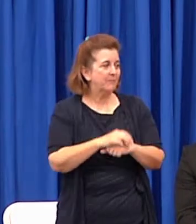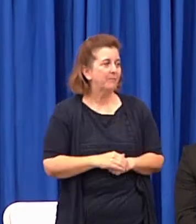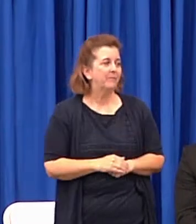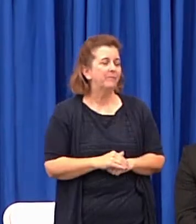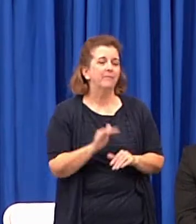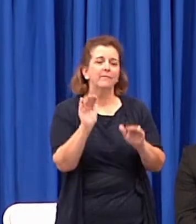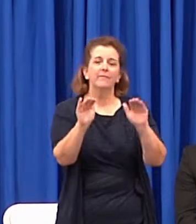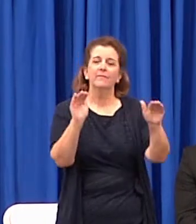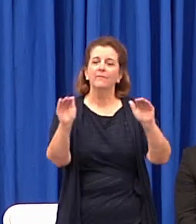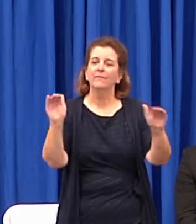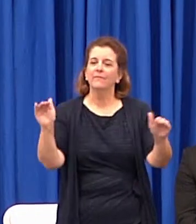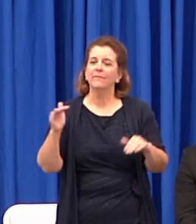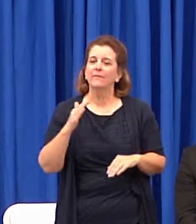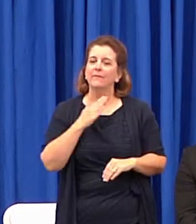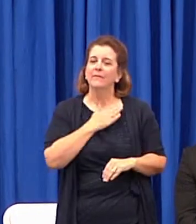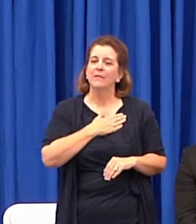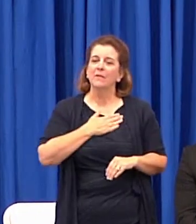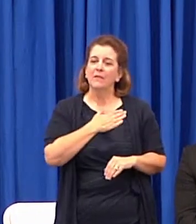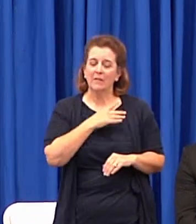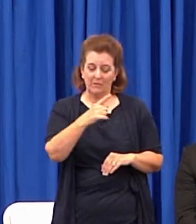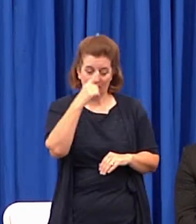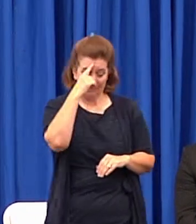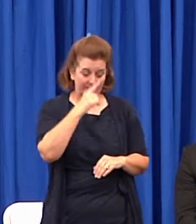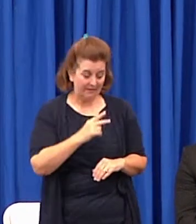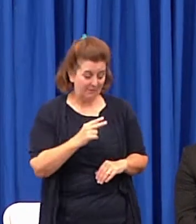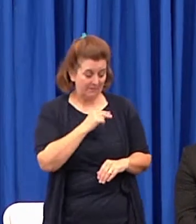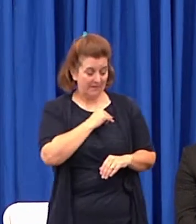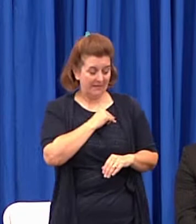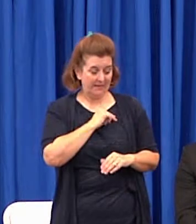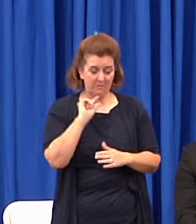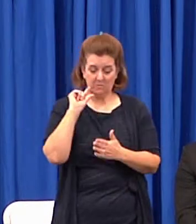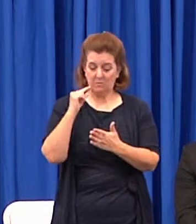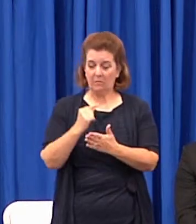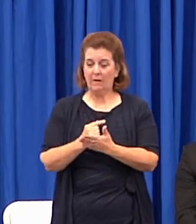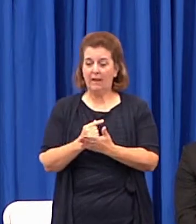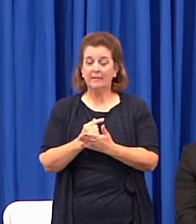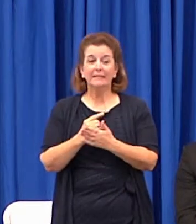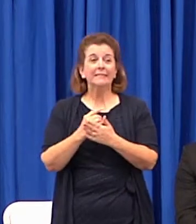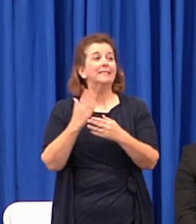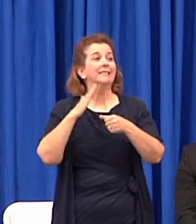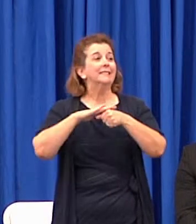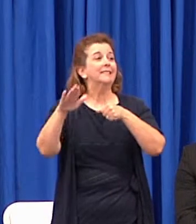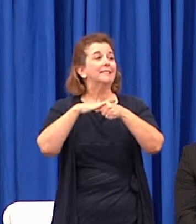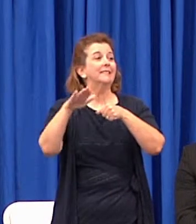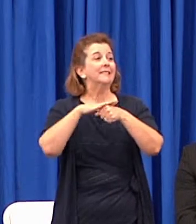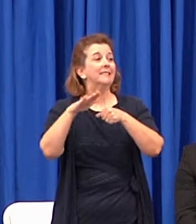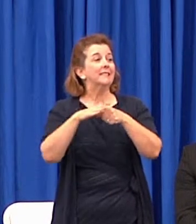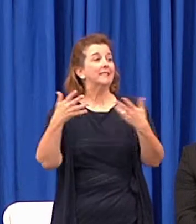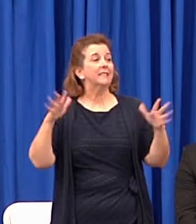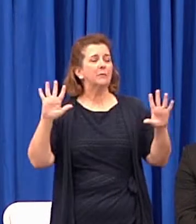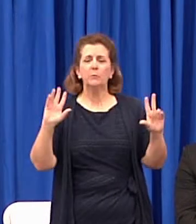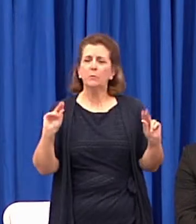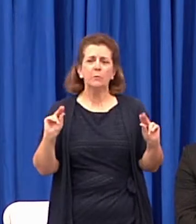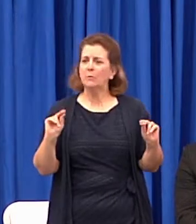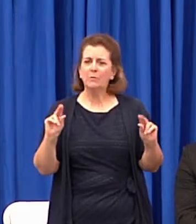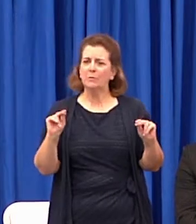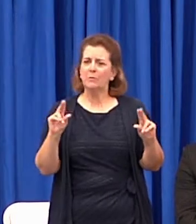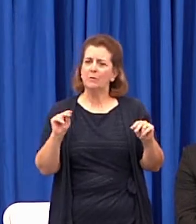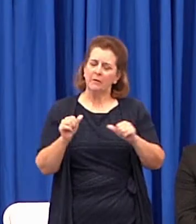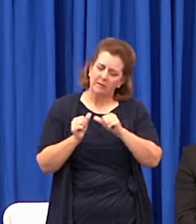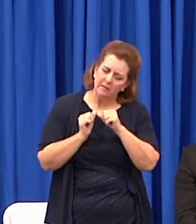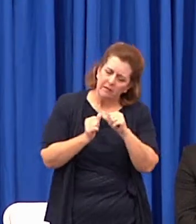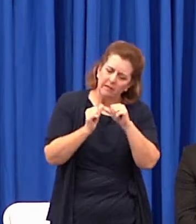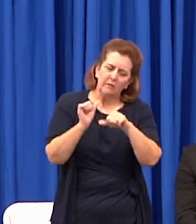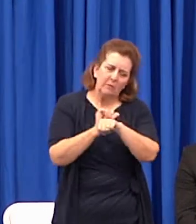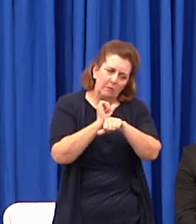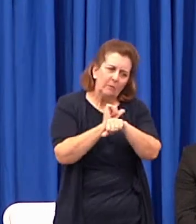you to please not let this pinning and graduation be the end of your educational journey. Continue working at life